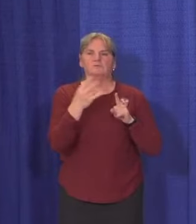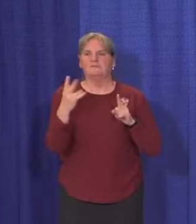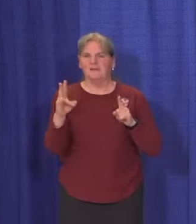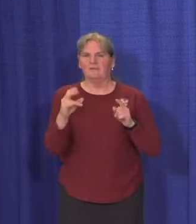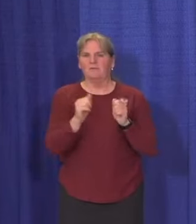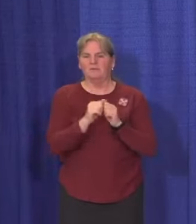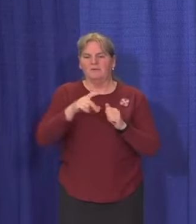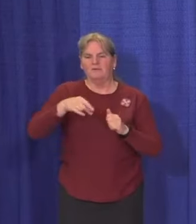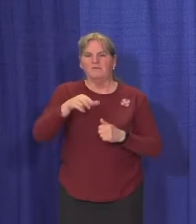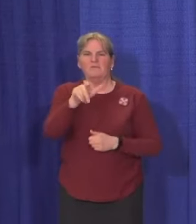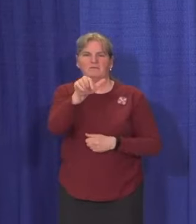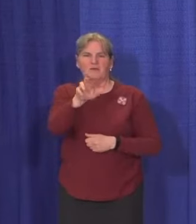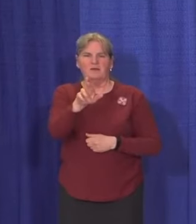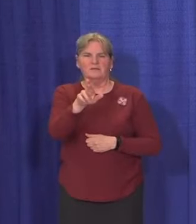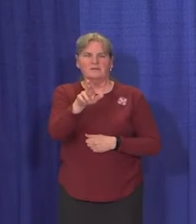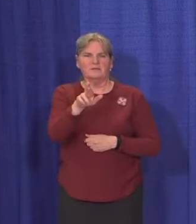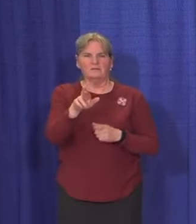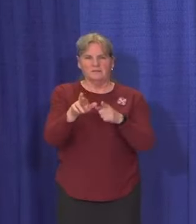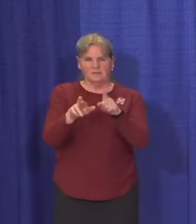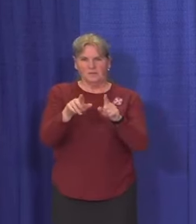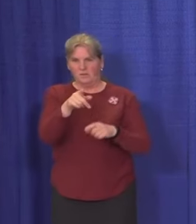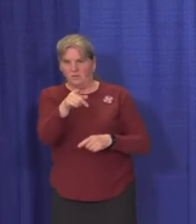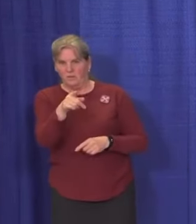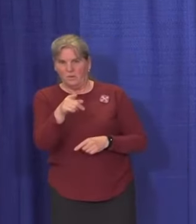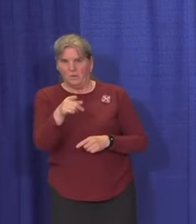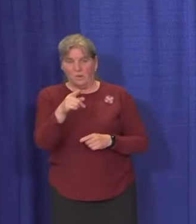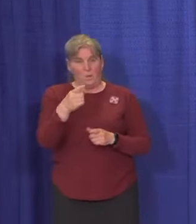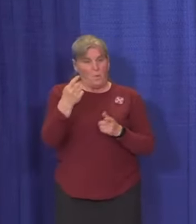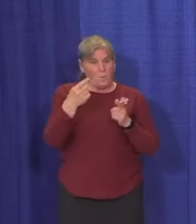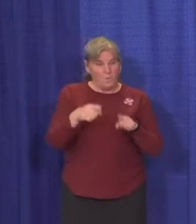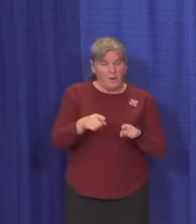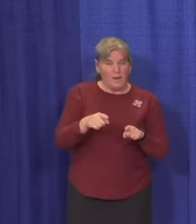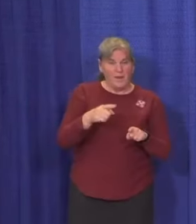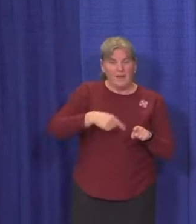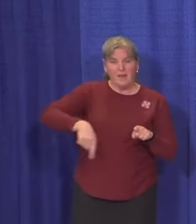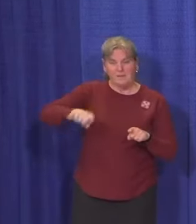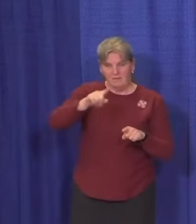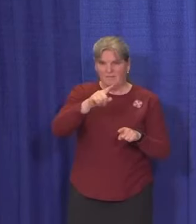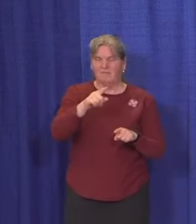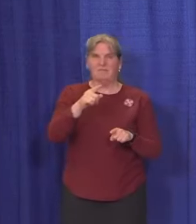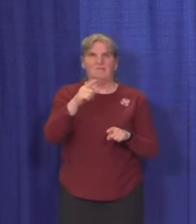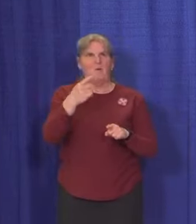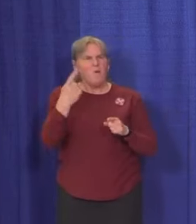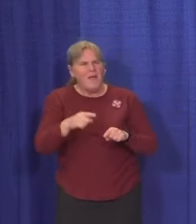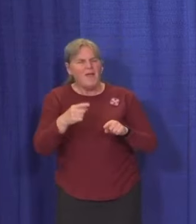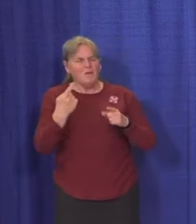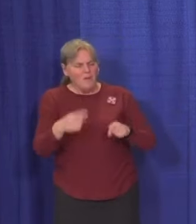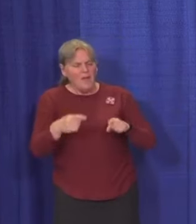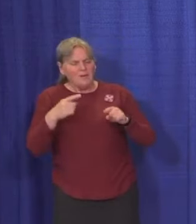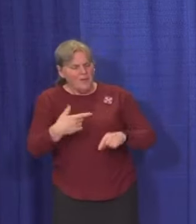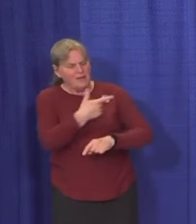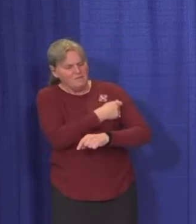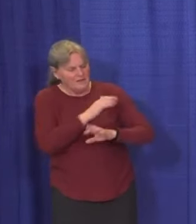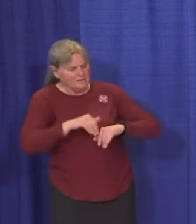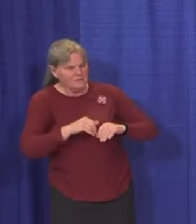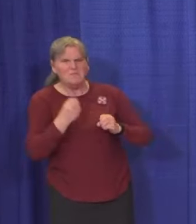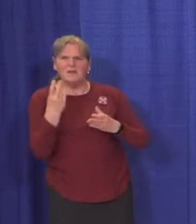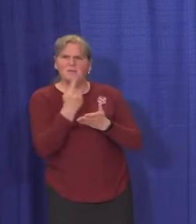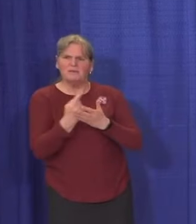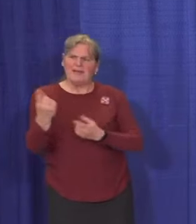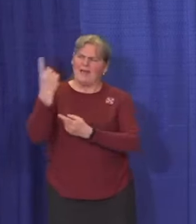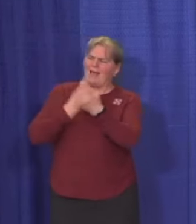that question, when will we vaccinate our kids, has probably been the most common question I've had over the last couple of